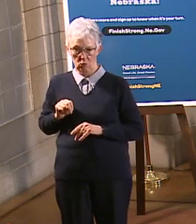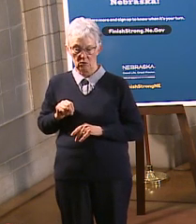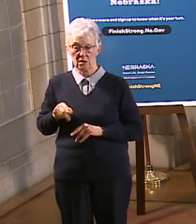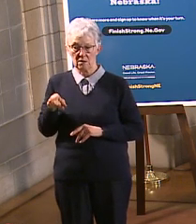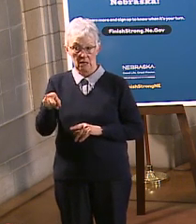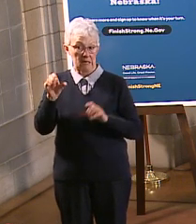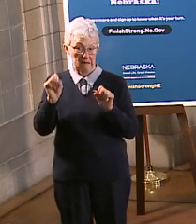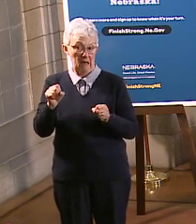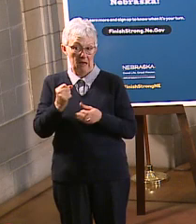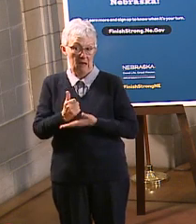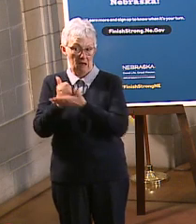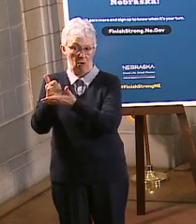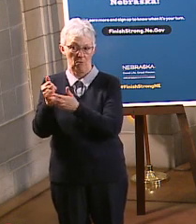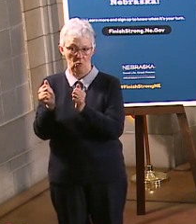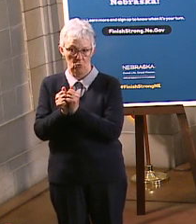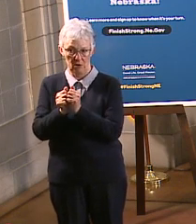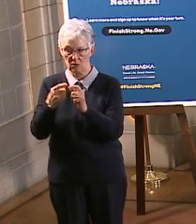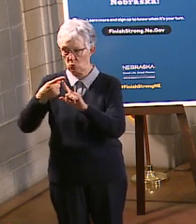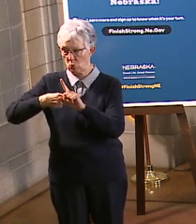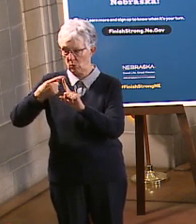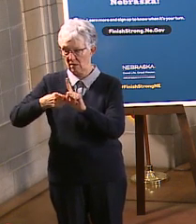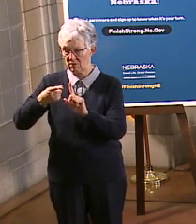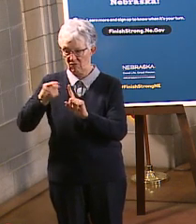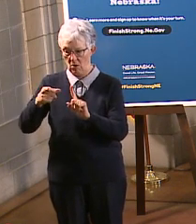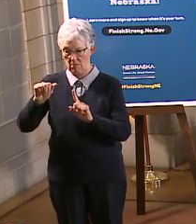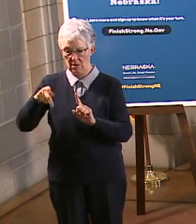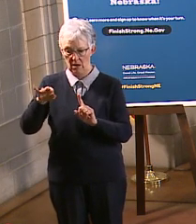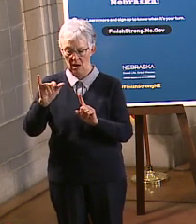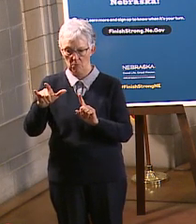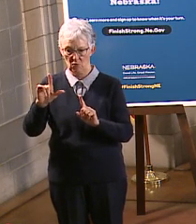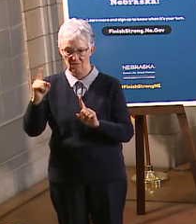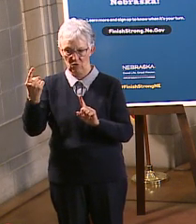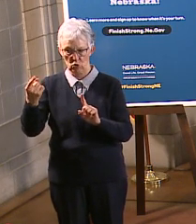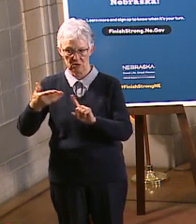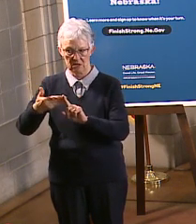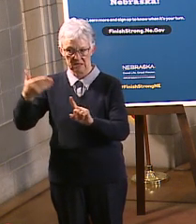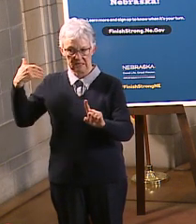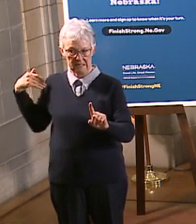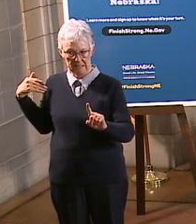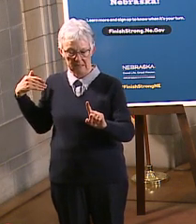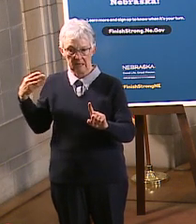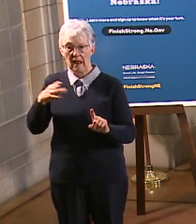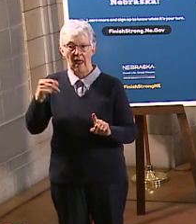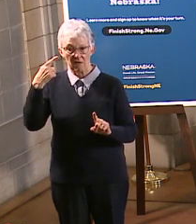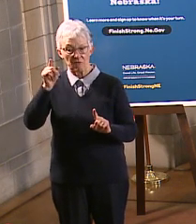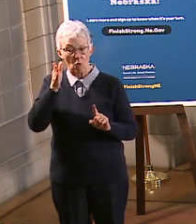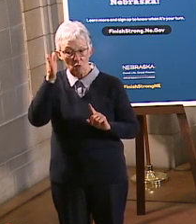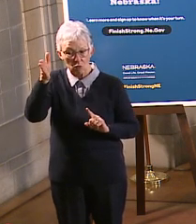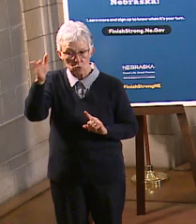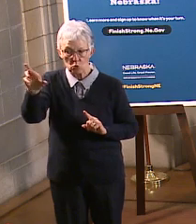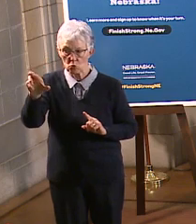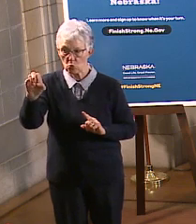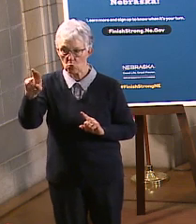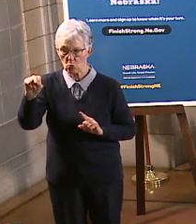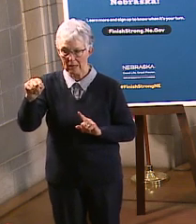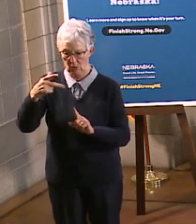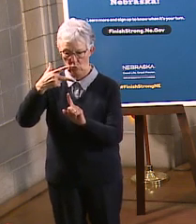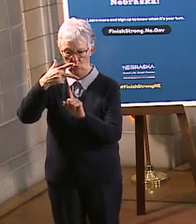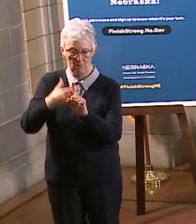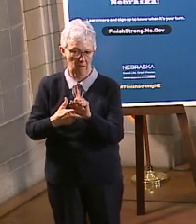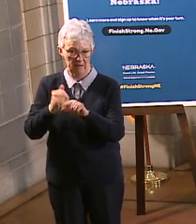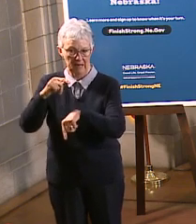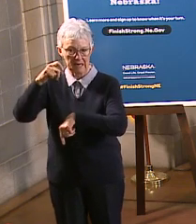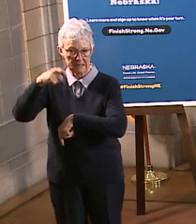last year, and as well as future rent up to 3-month periods at a time. But no one applicant